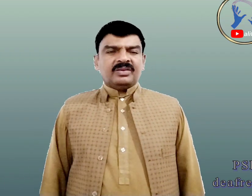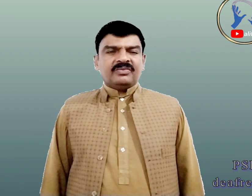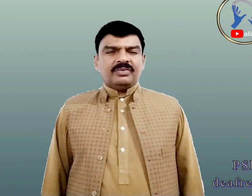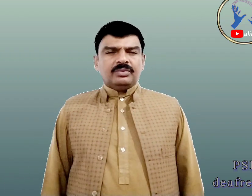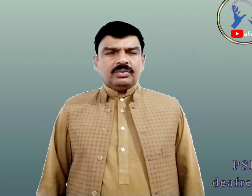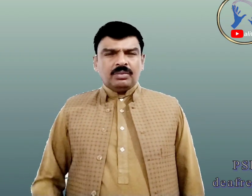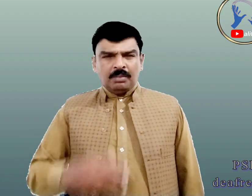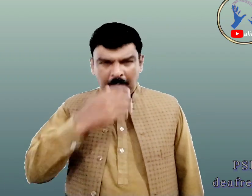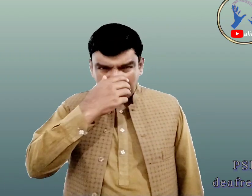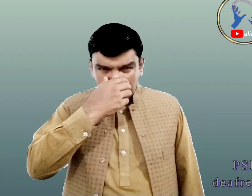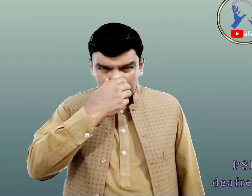flu,